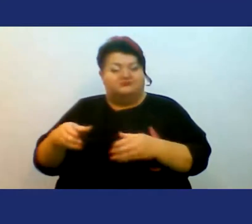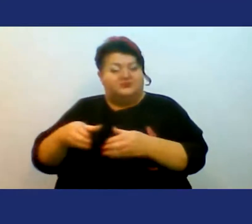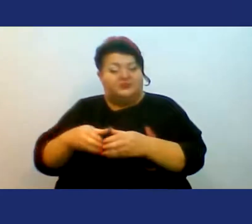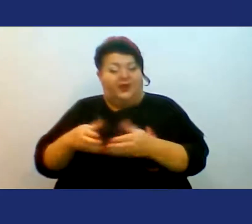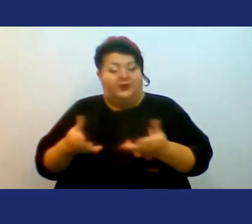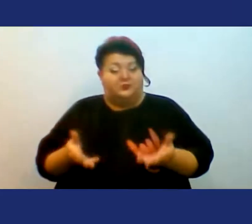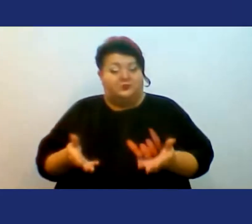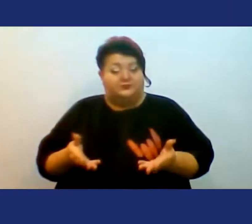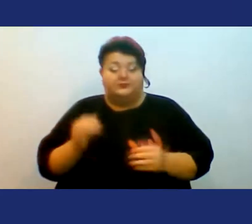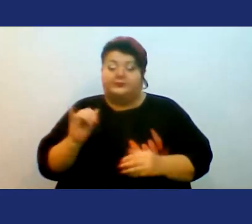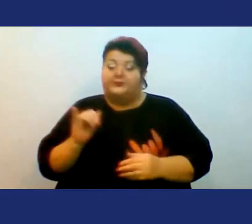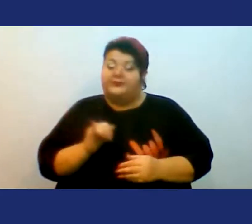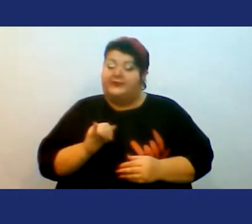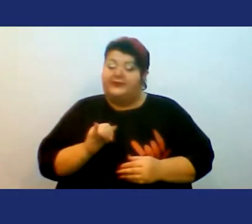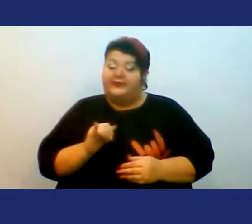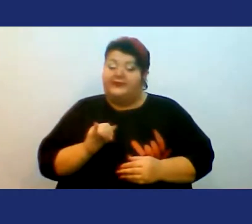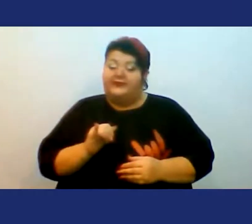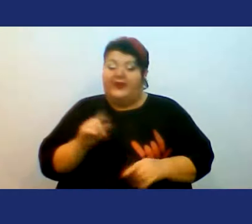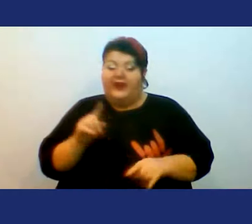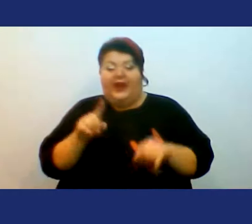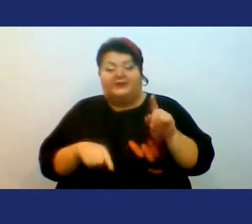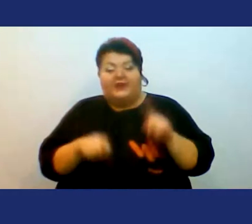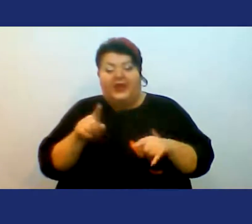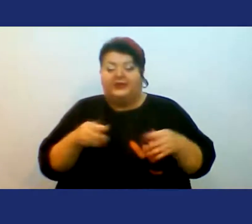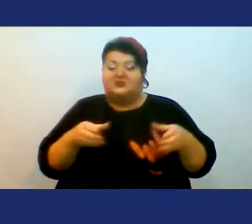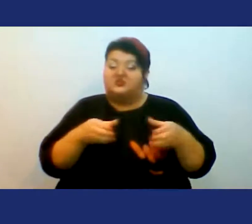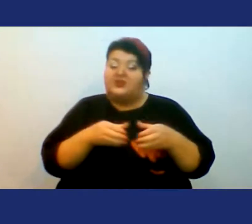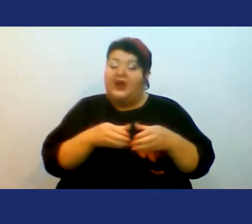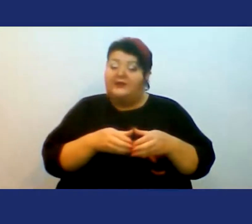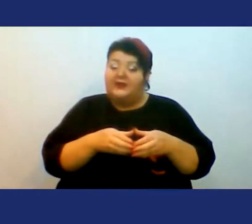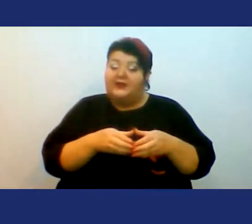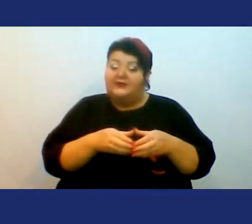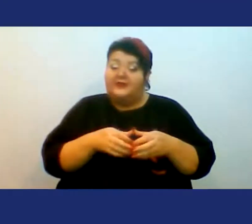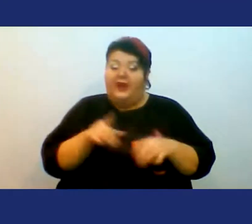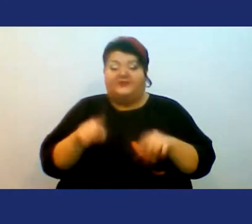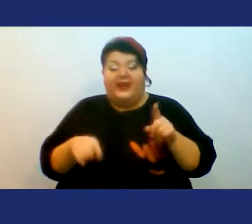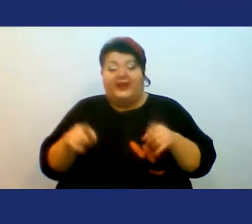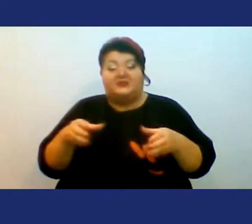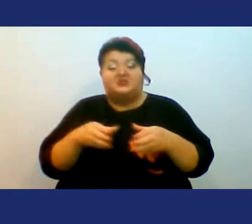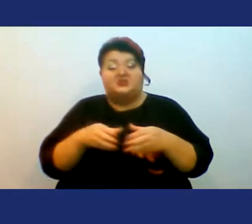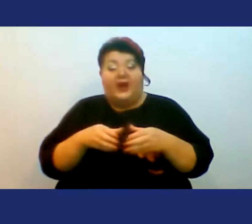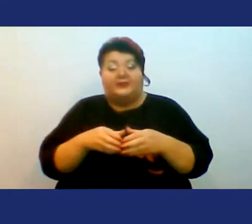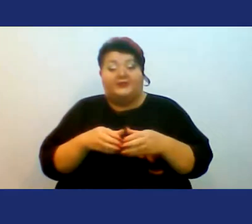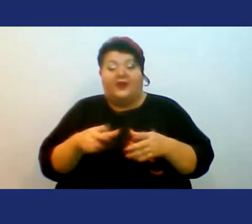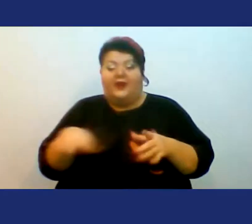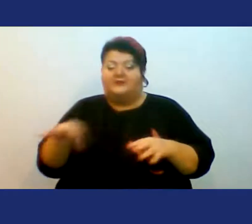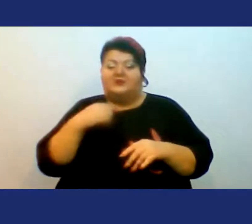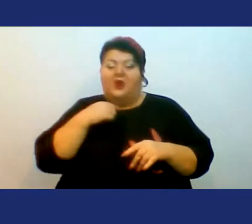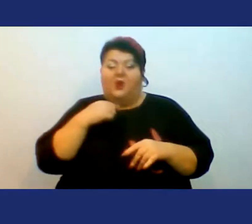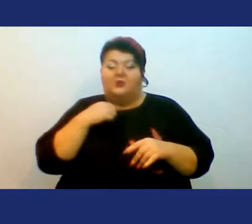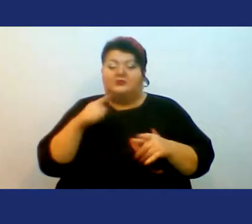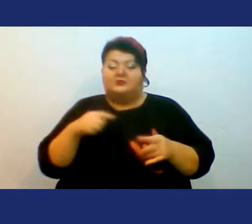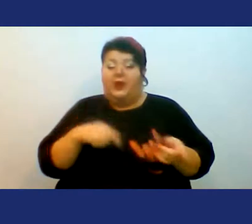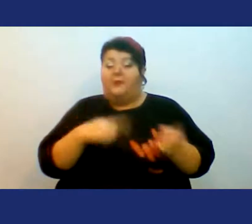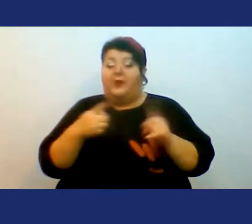winner. Some states split their votes between Republicans and Democrats in various ways. And